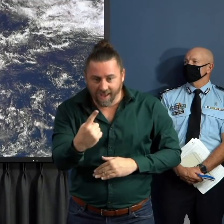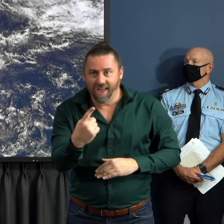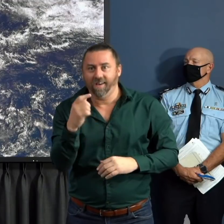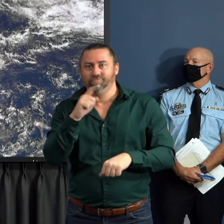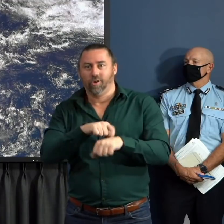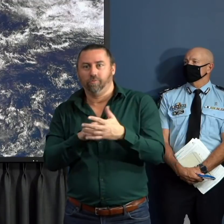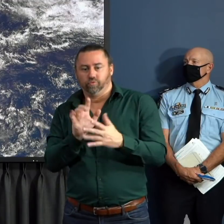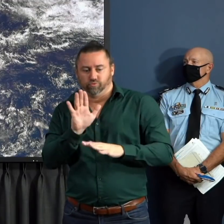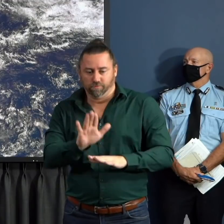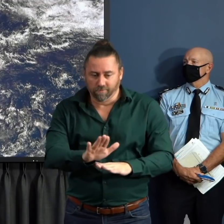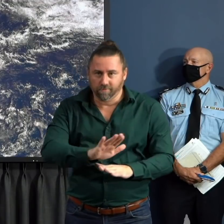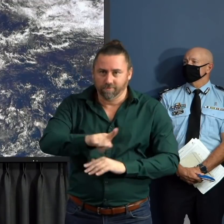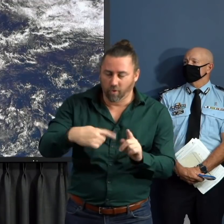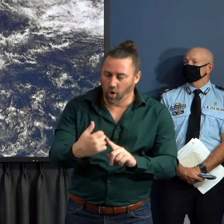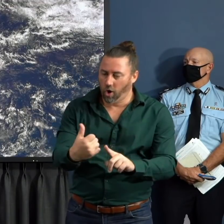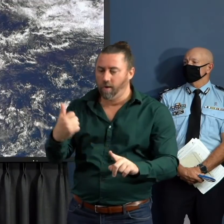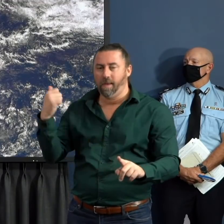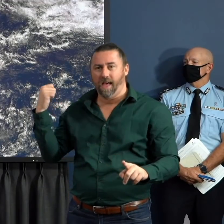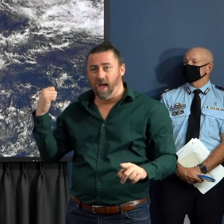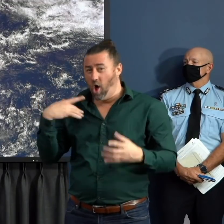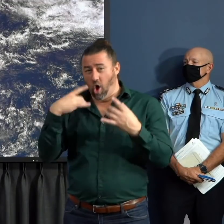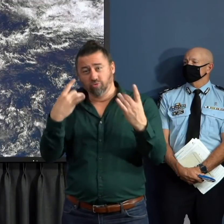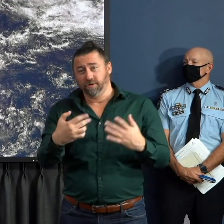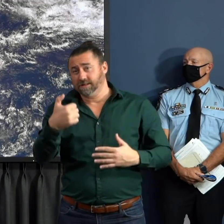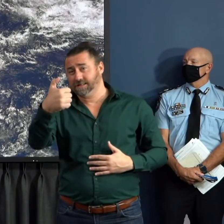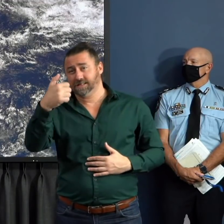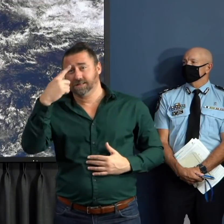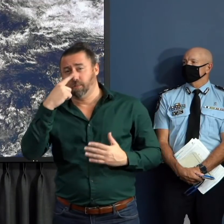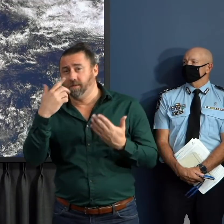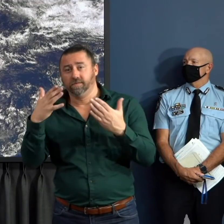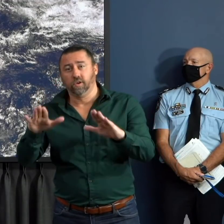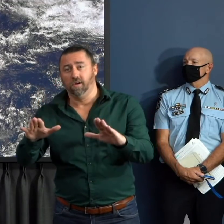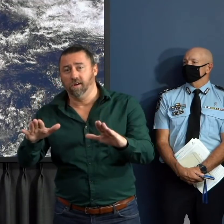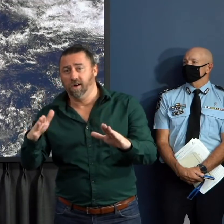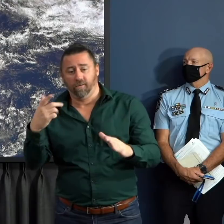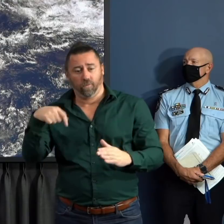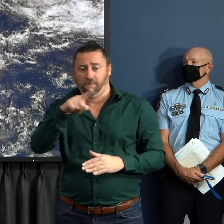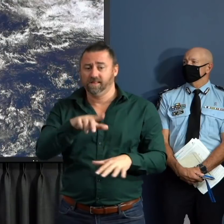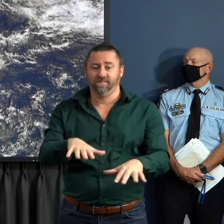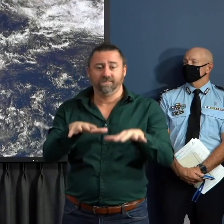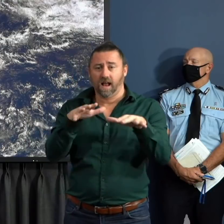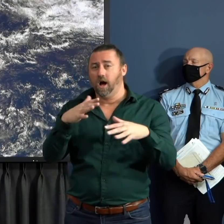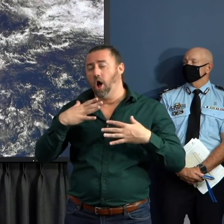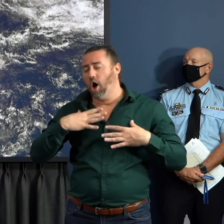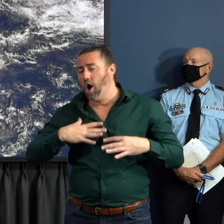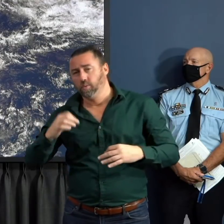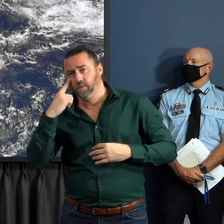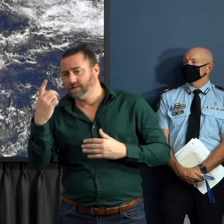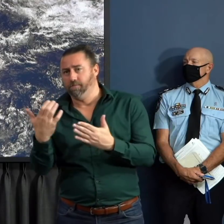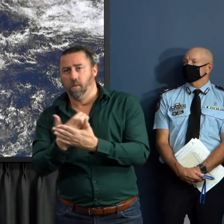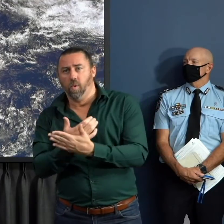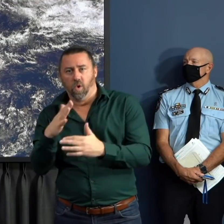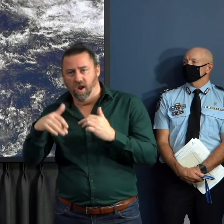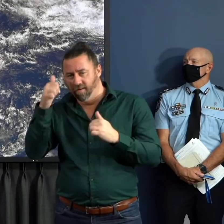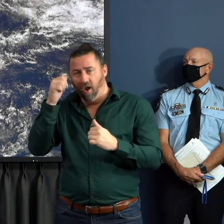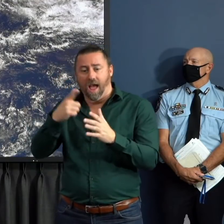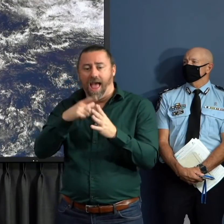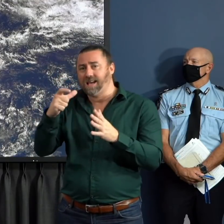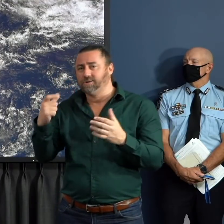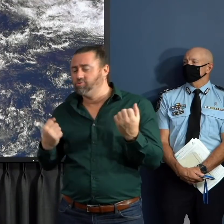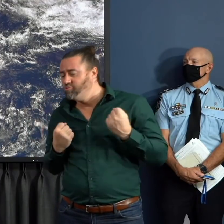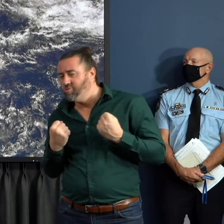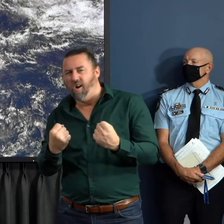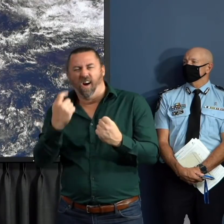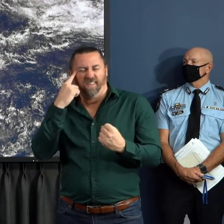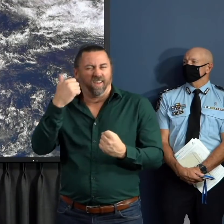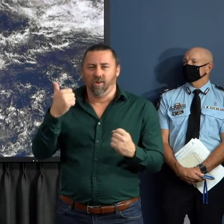across southeast Queensland, and increasingly as the weather goes south in those sort of Bow Desert, Logan, Beenleigh, Gold Coast